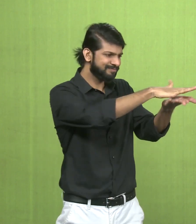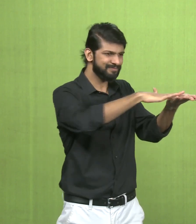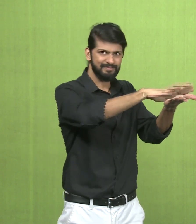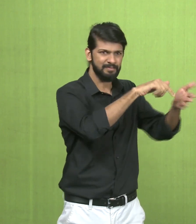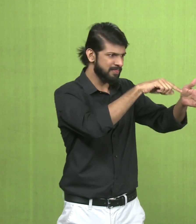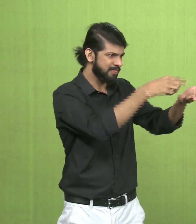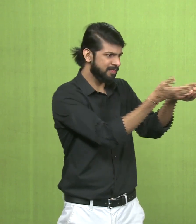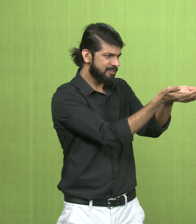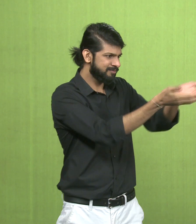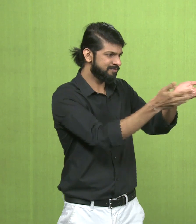Answer number 3.